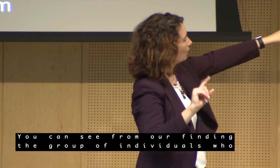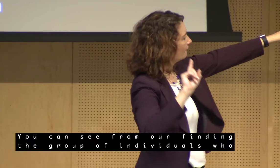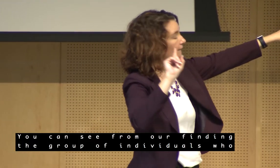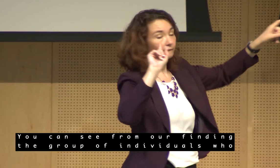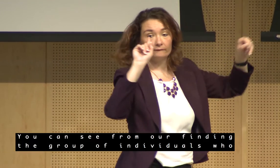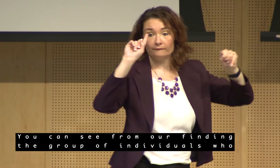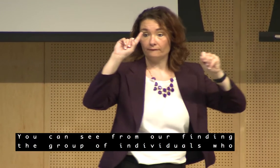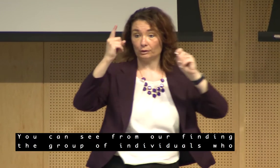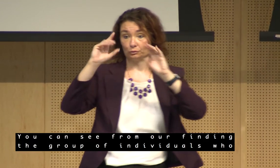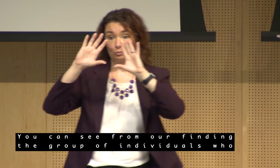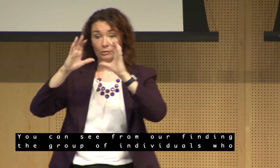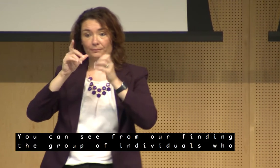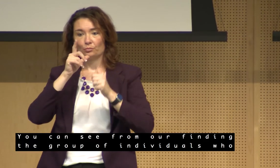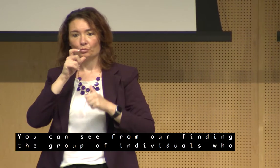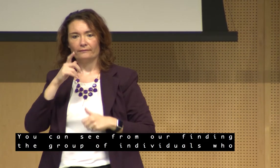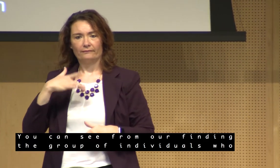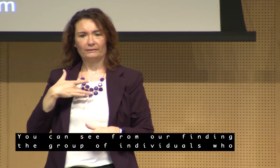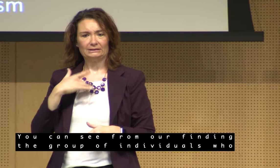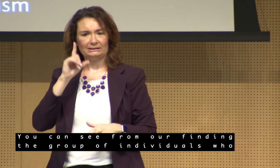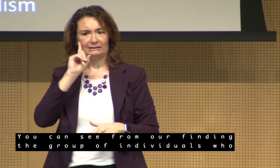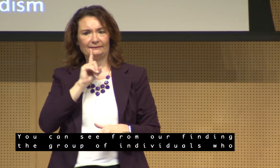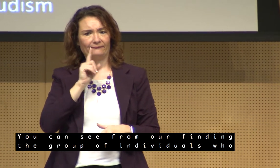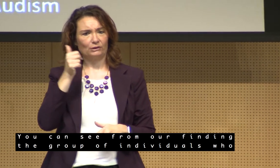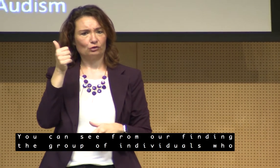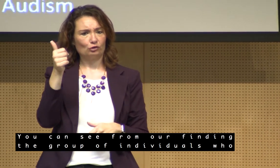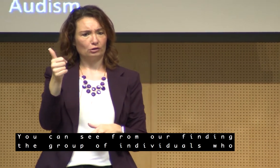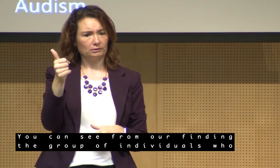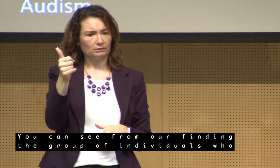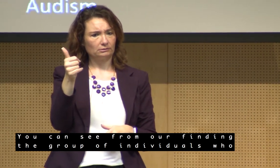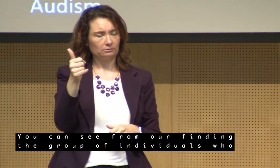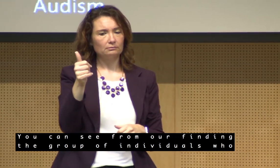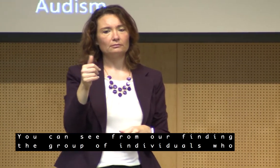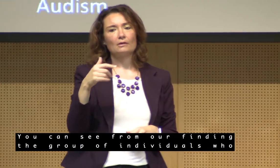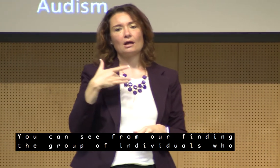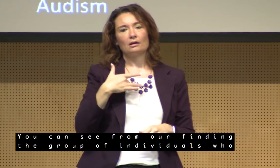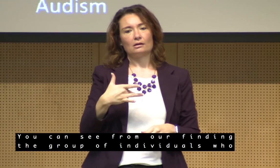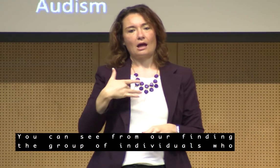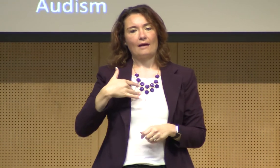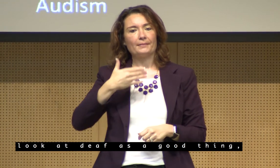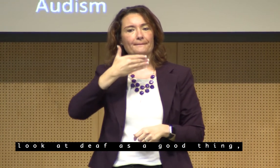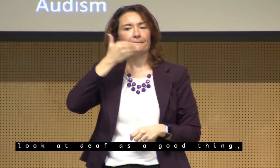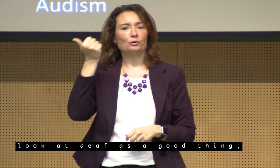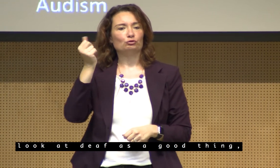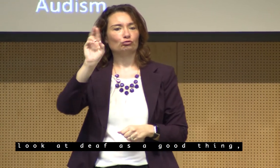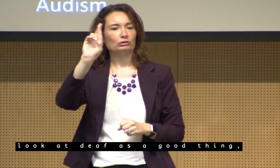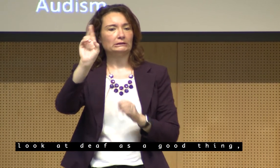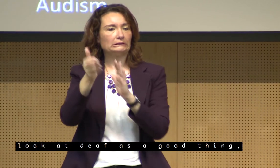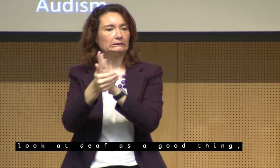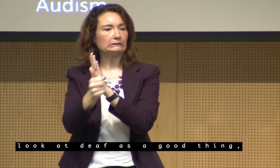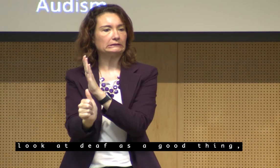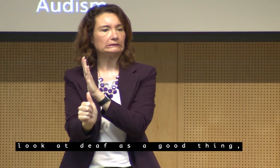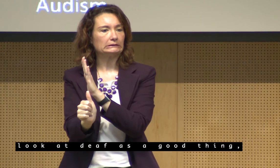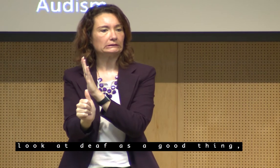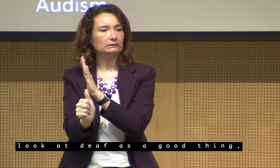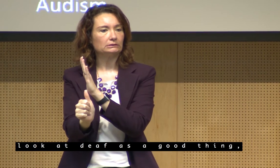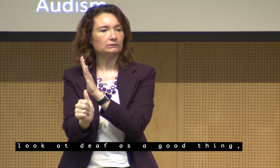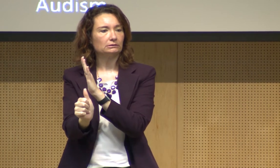You can see from our finding, the group of individuals who look at deaf as a good thing, the